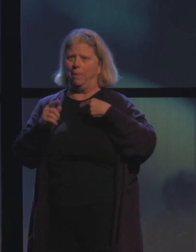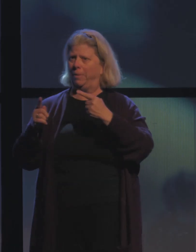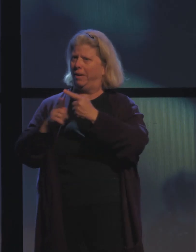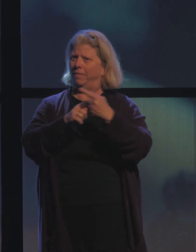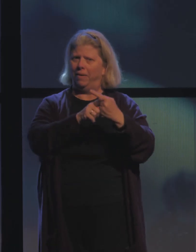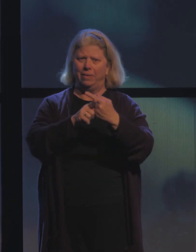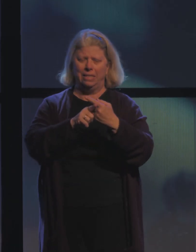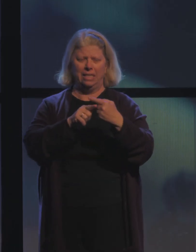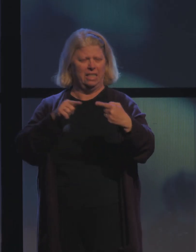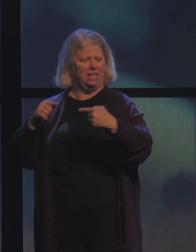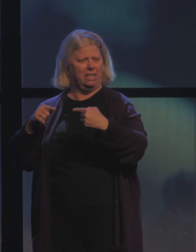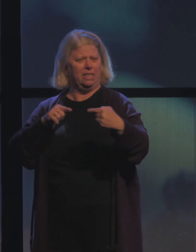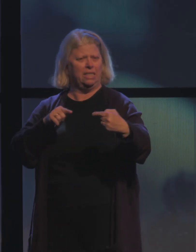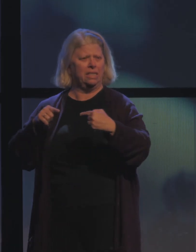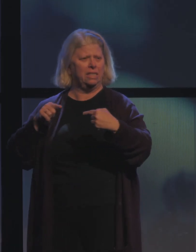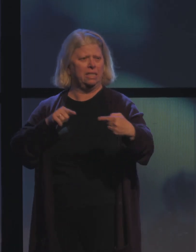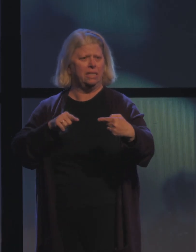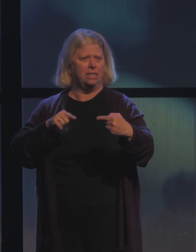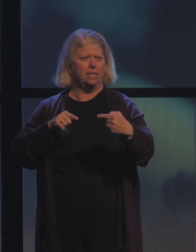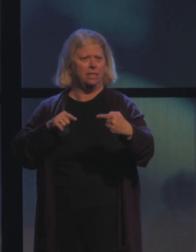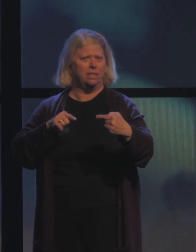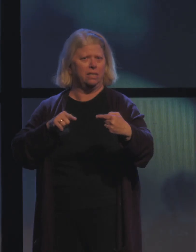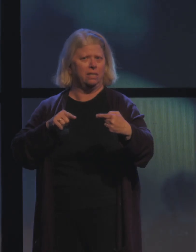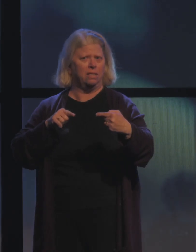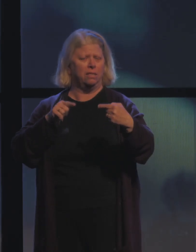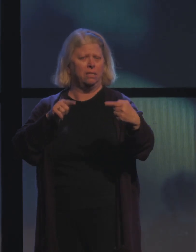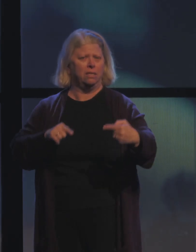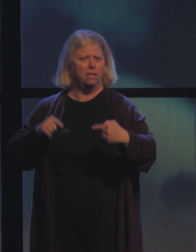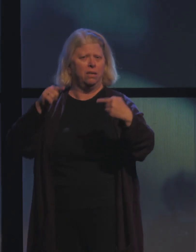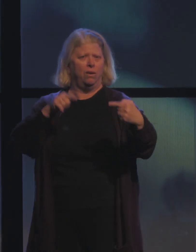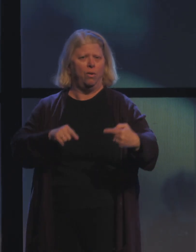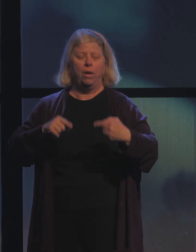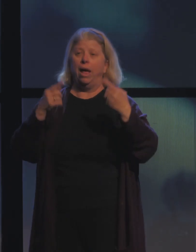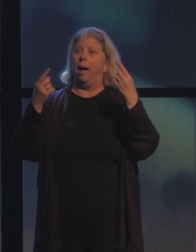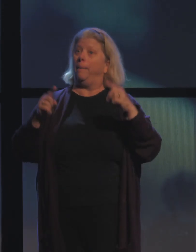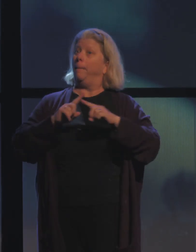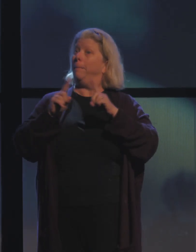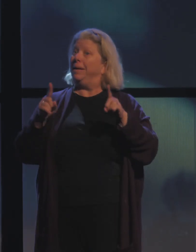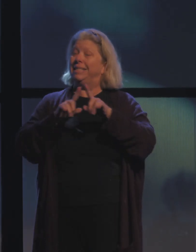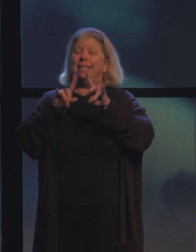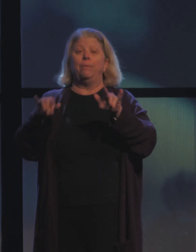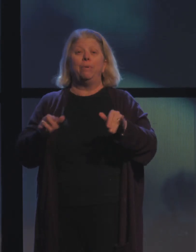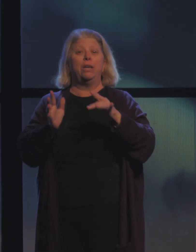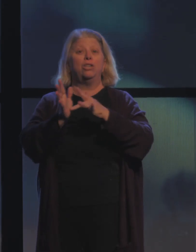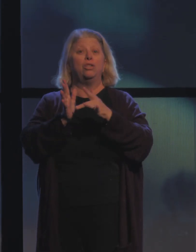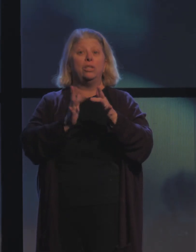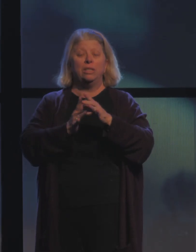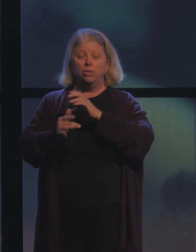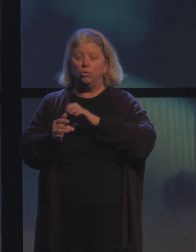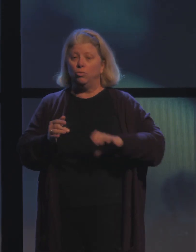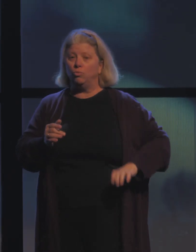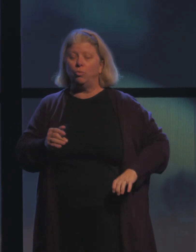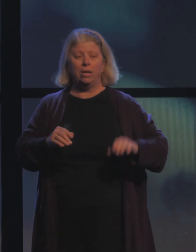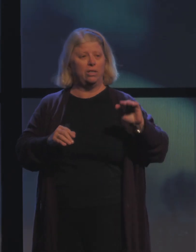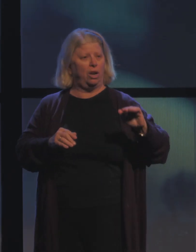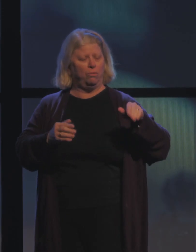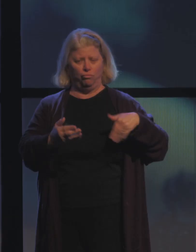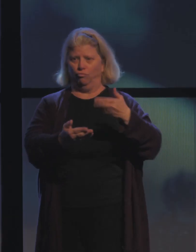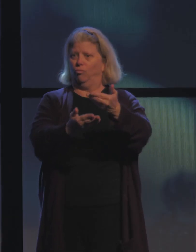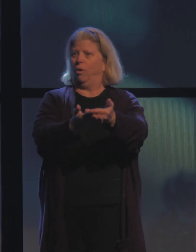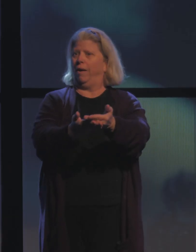conflict, tension, and struggle. And yet this is when Jesus, this Christ child,